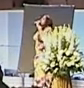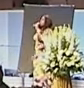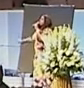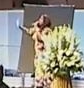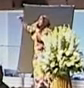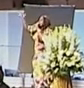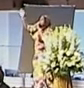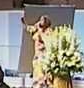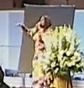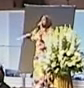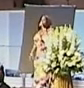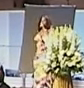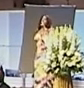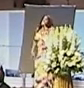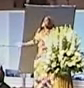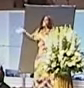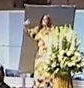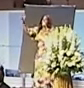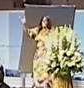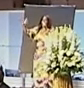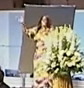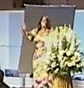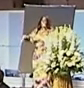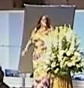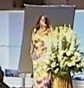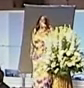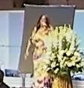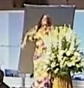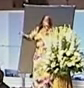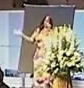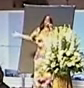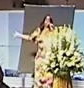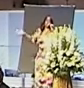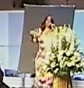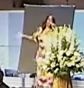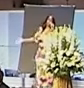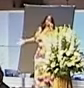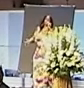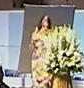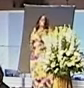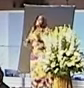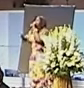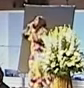you. Nobody. Nobody can hold it. Nobody can wipe over. Nobody.